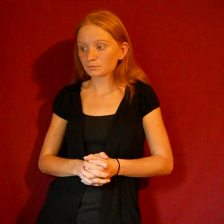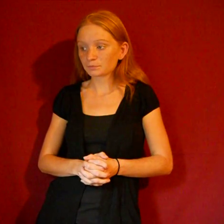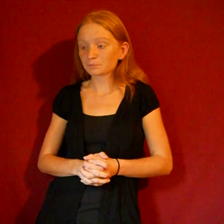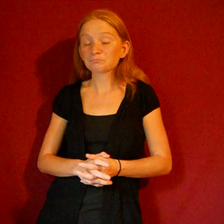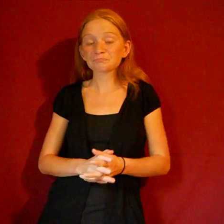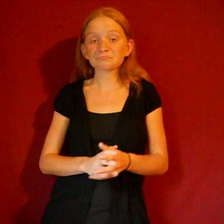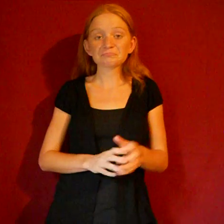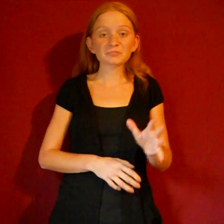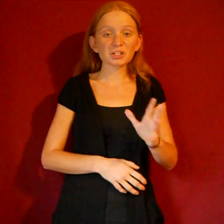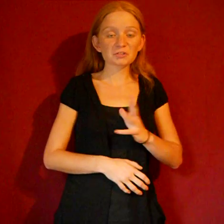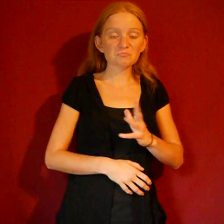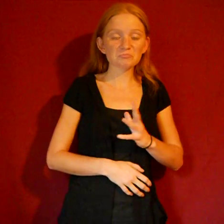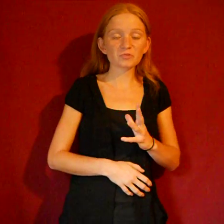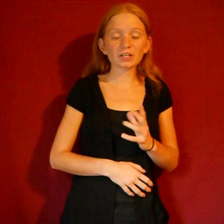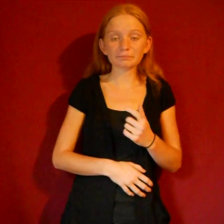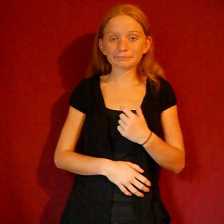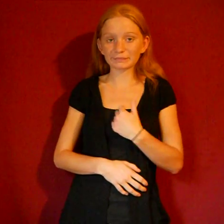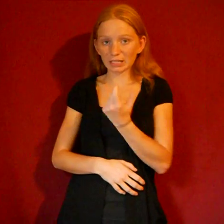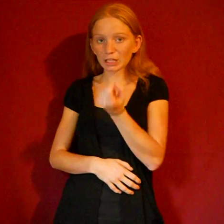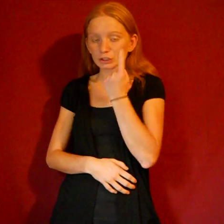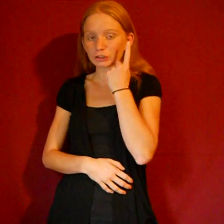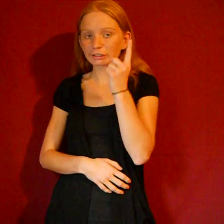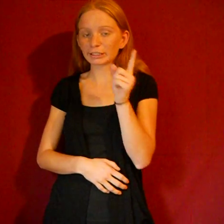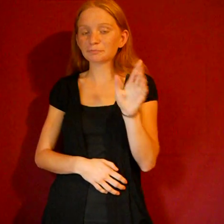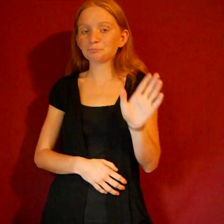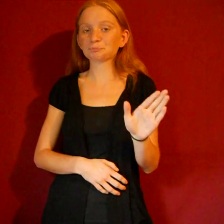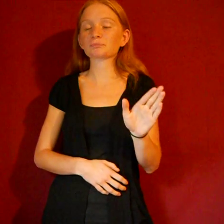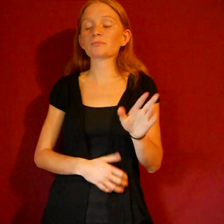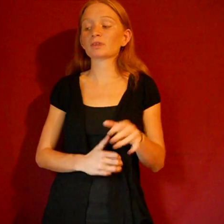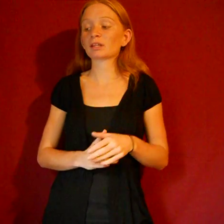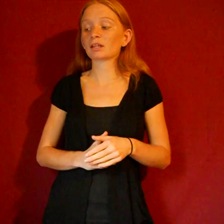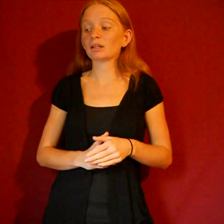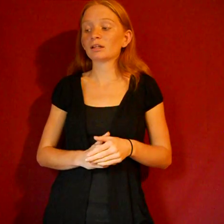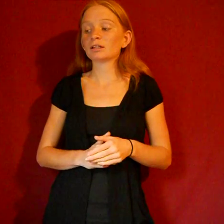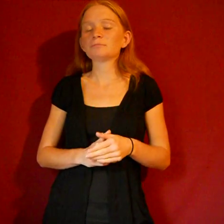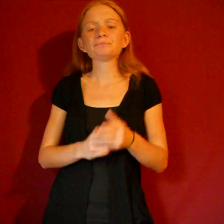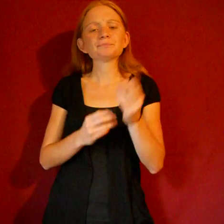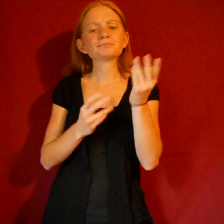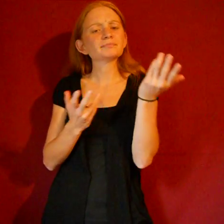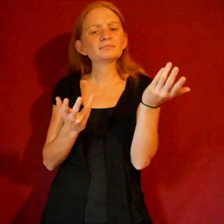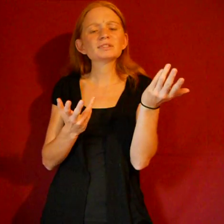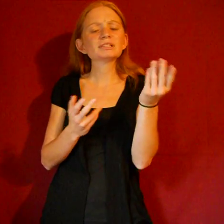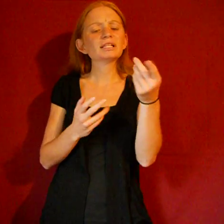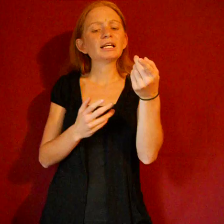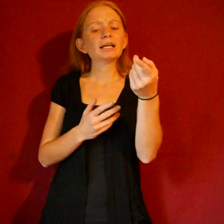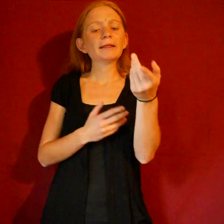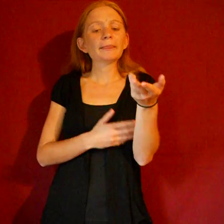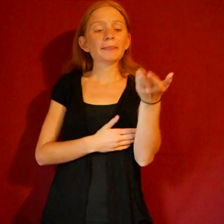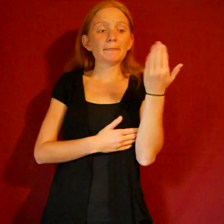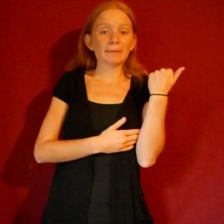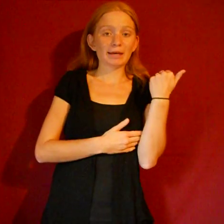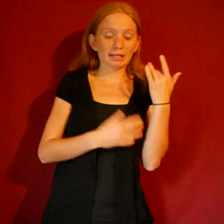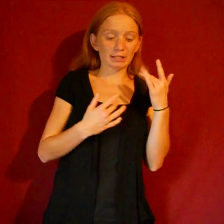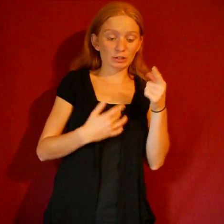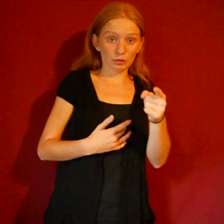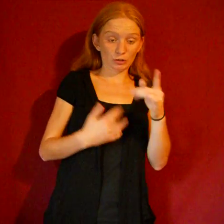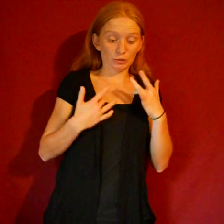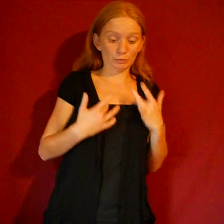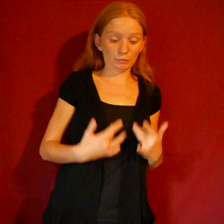fine. I understand. Can you tell me, have you ever tried medication for depression or medication for any other